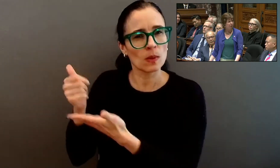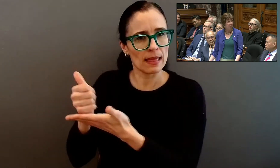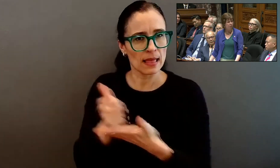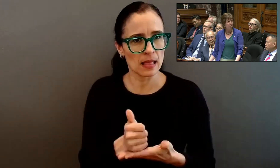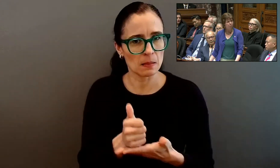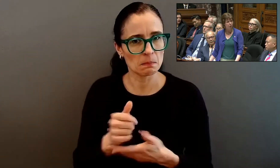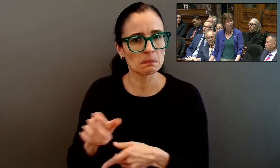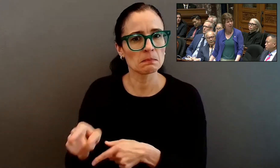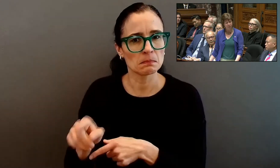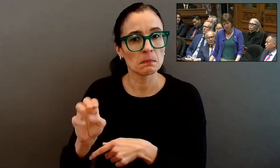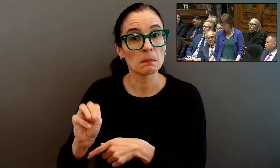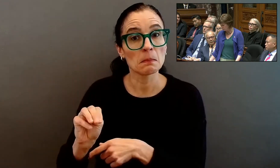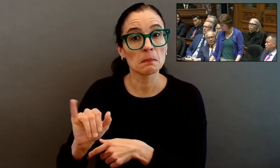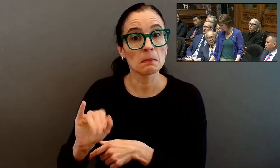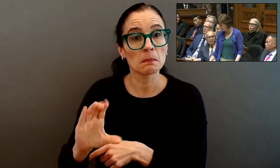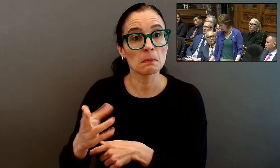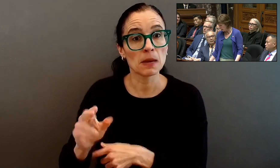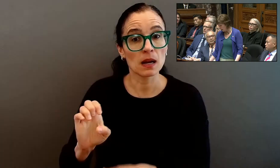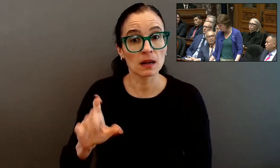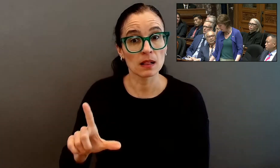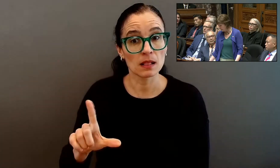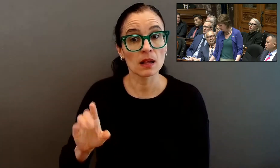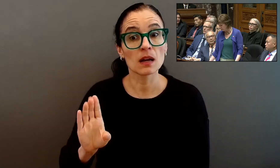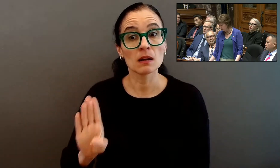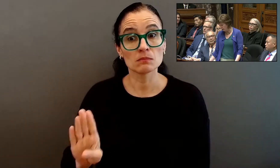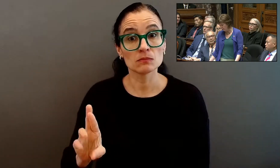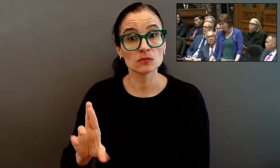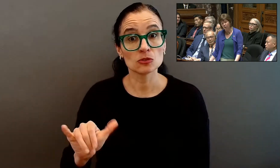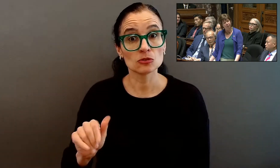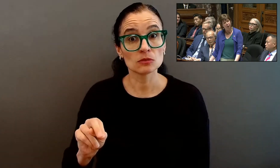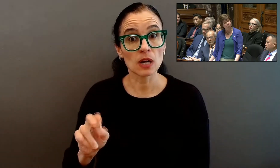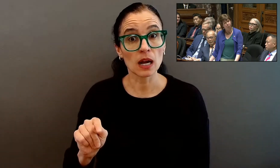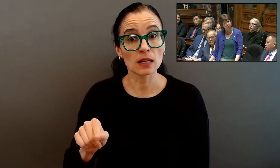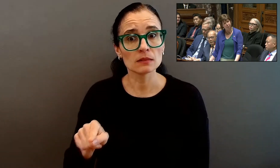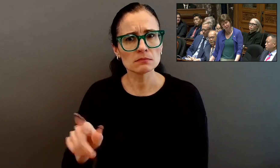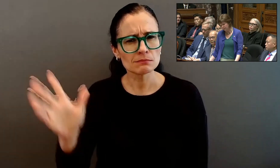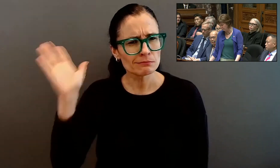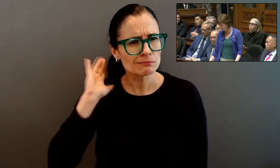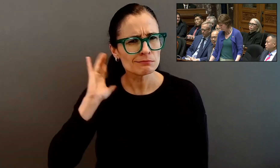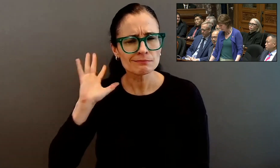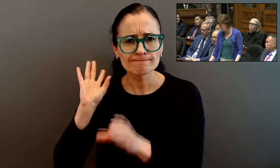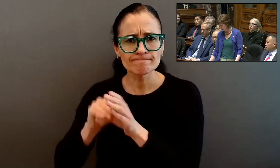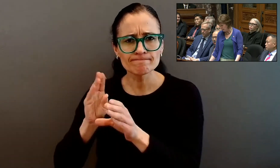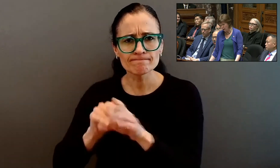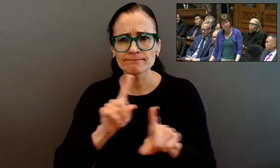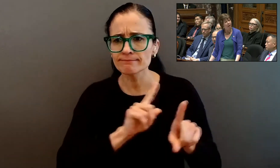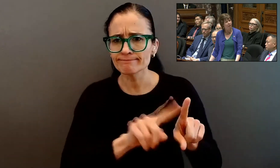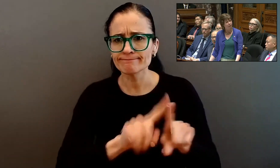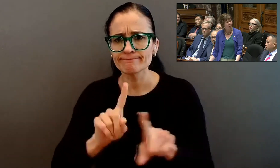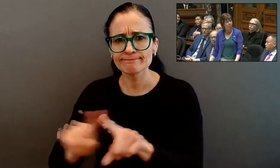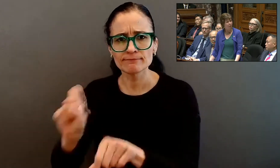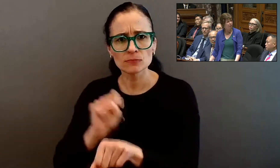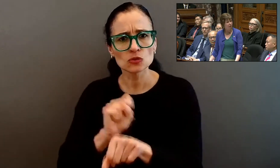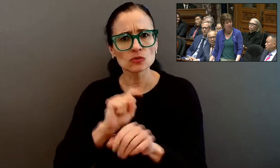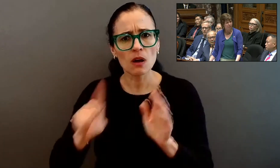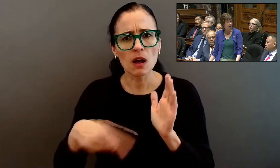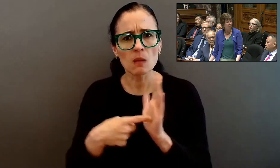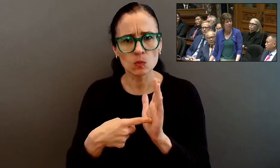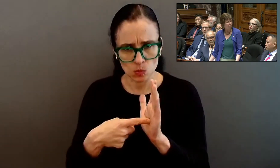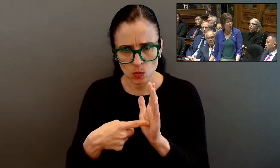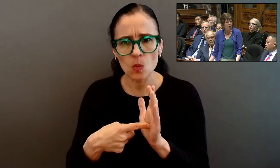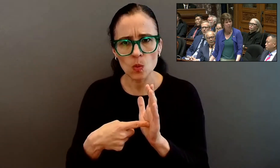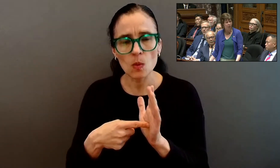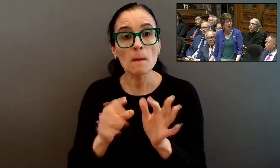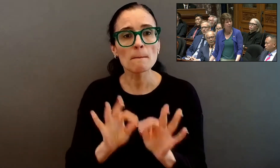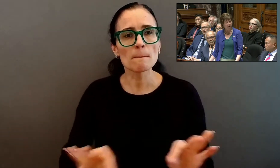that bring that unique perspective to this work. These are all valuable perspectives to us. And based on his advice